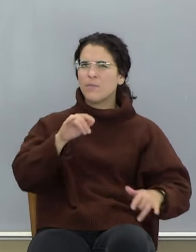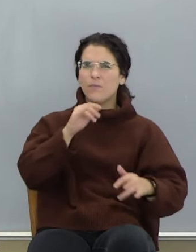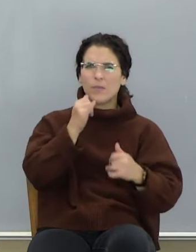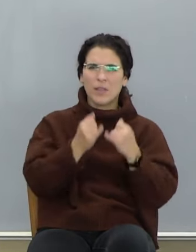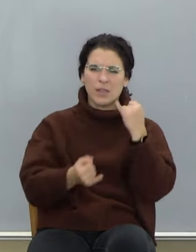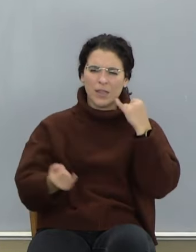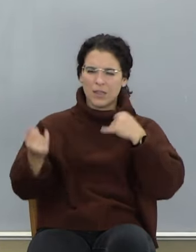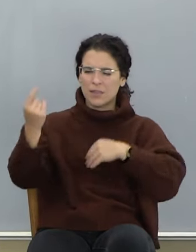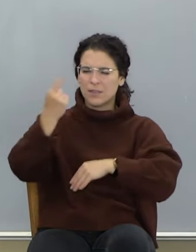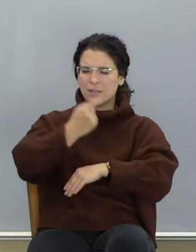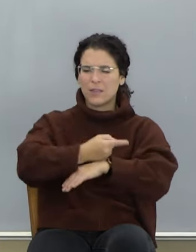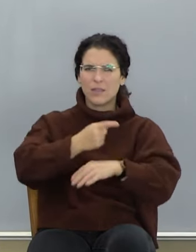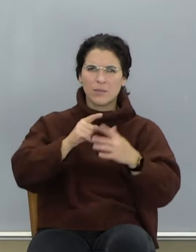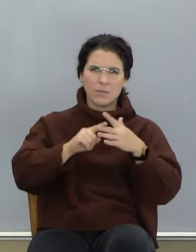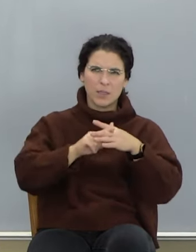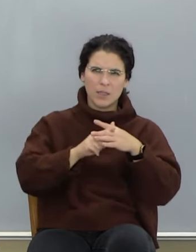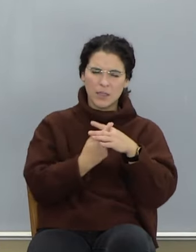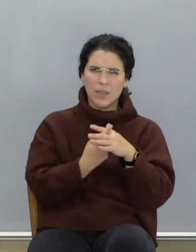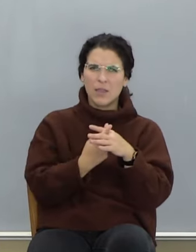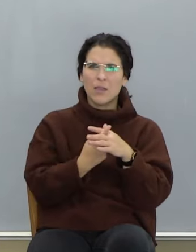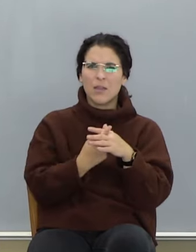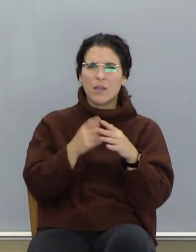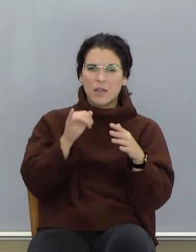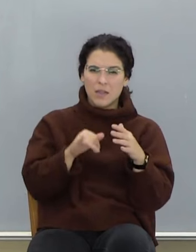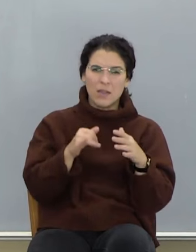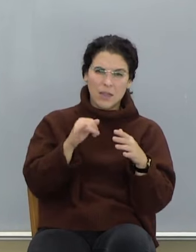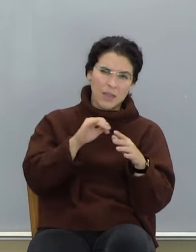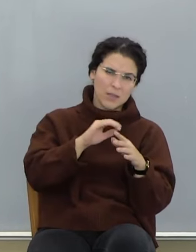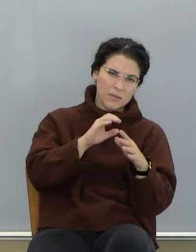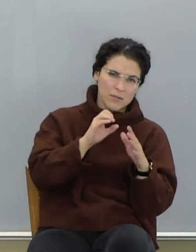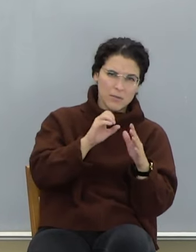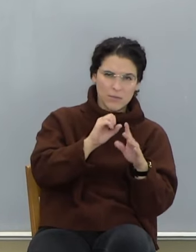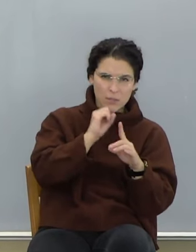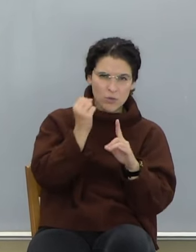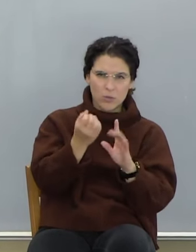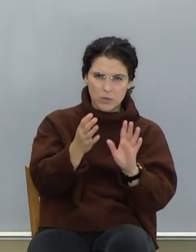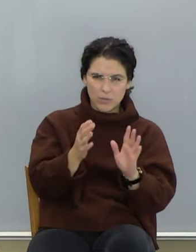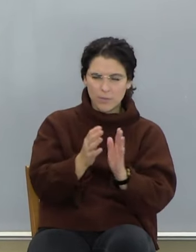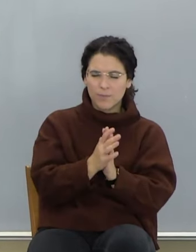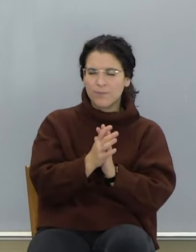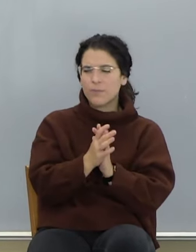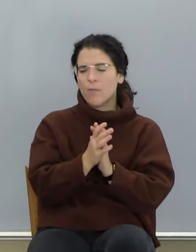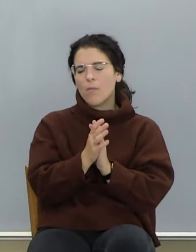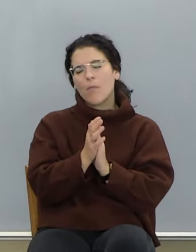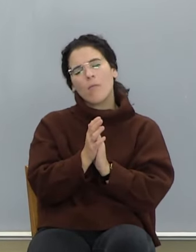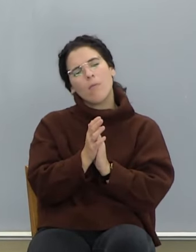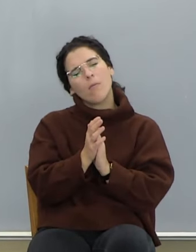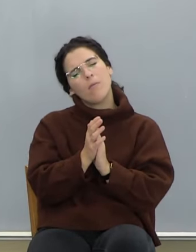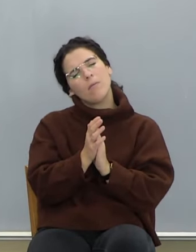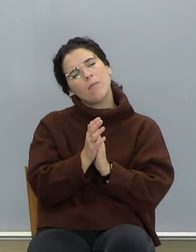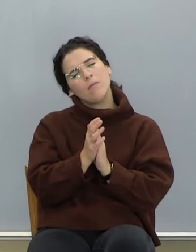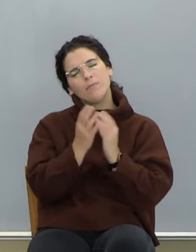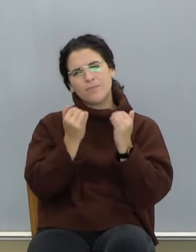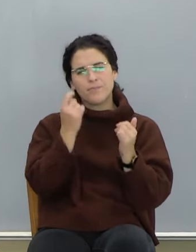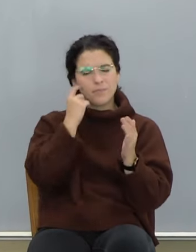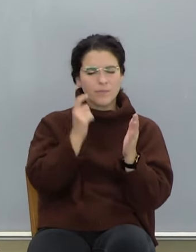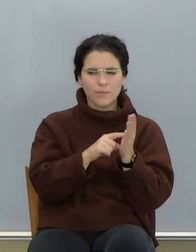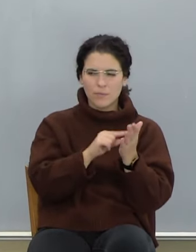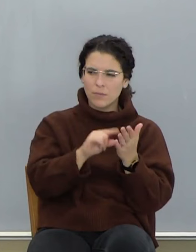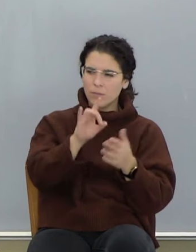last days begin in that setting. So now notice in verse